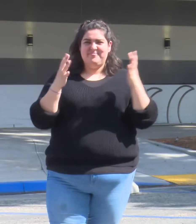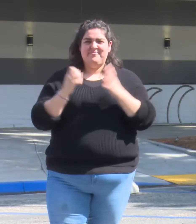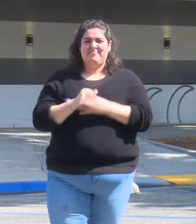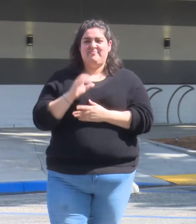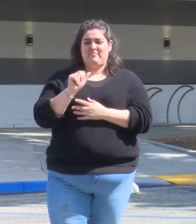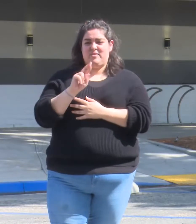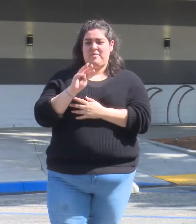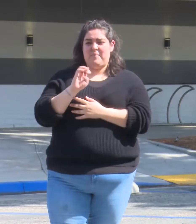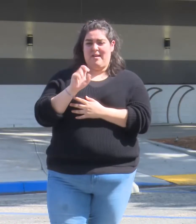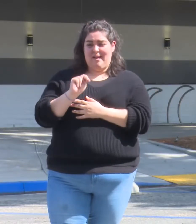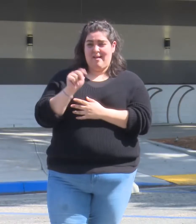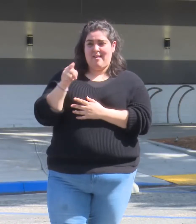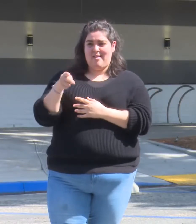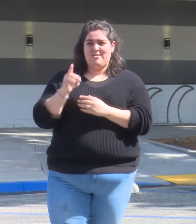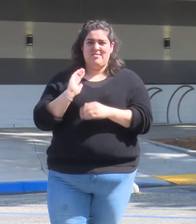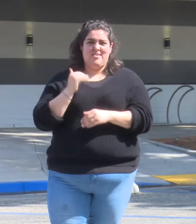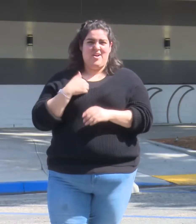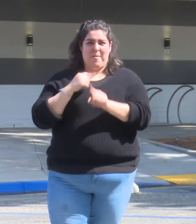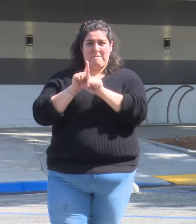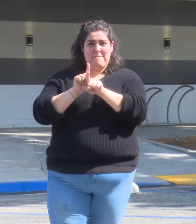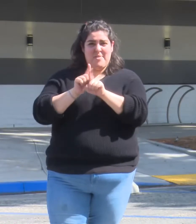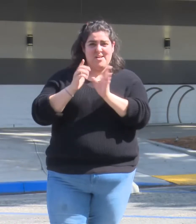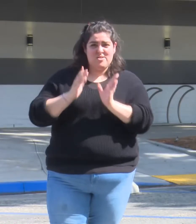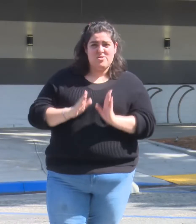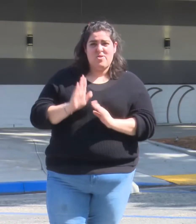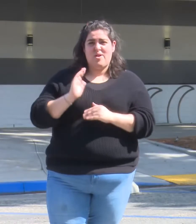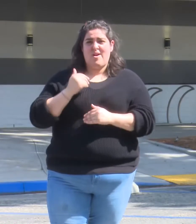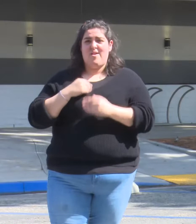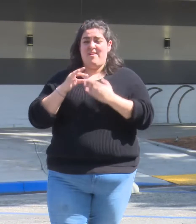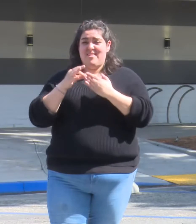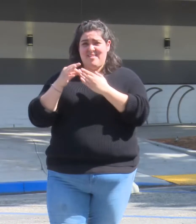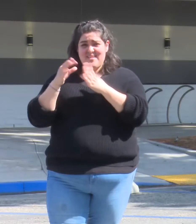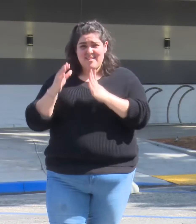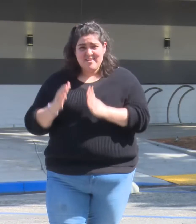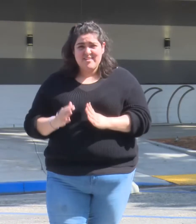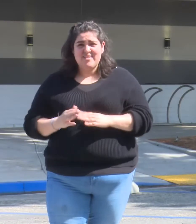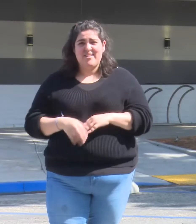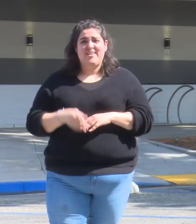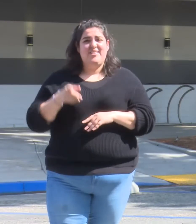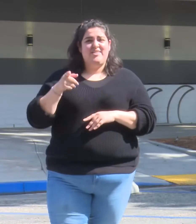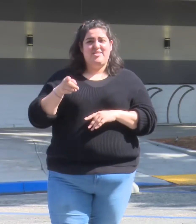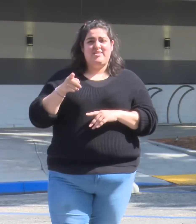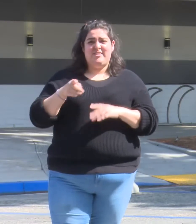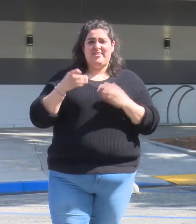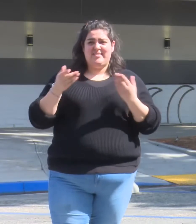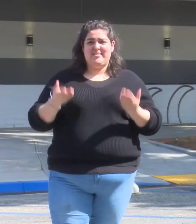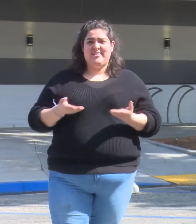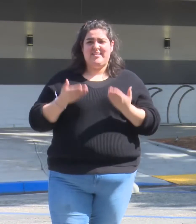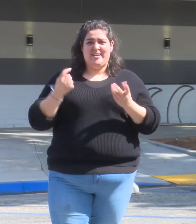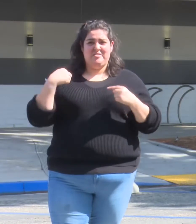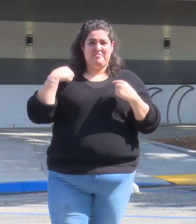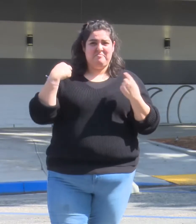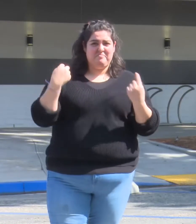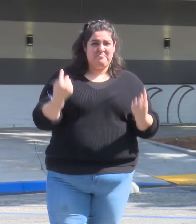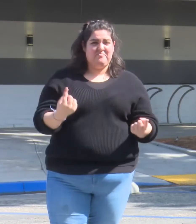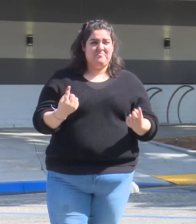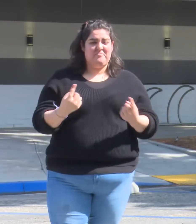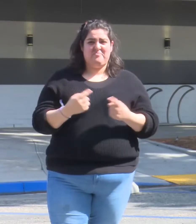Carmen has been our mentor. She has been our leader. She has been with us all these years.